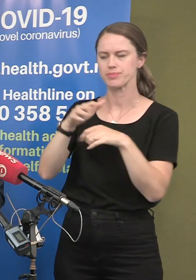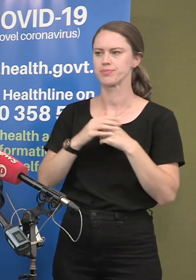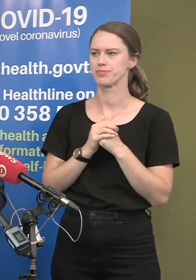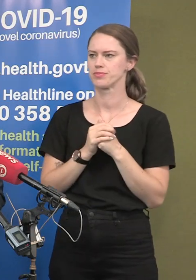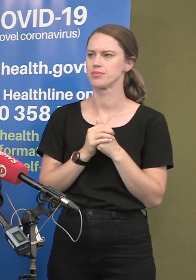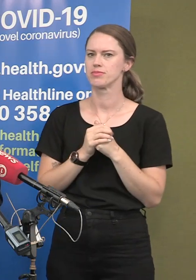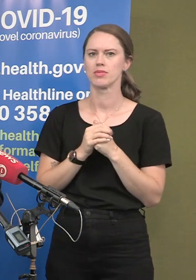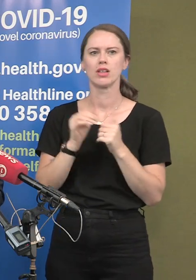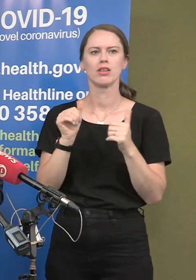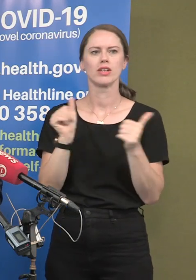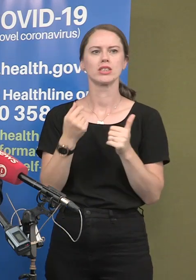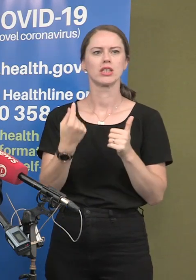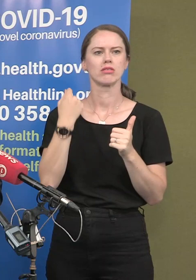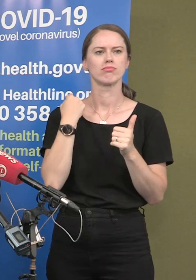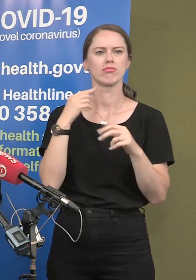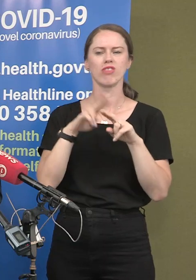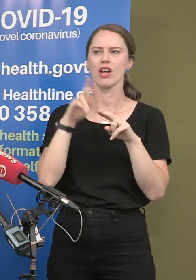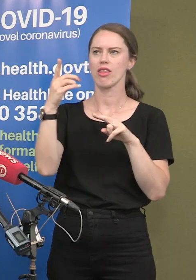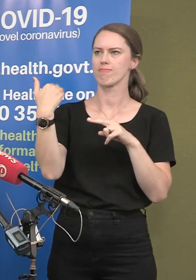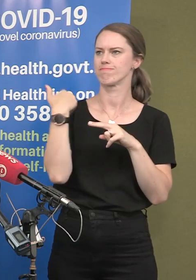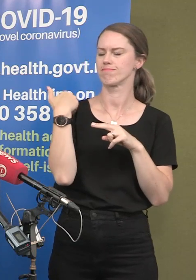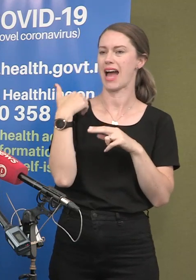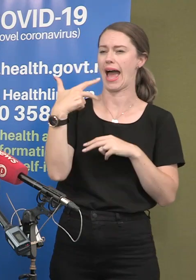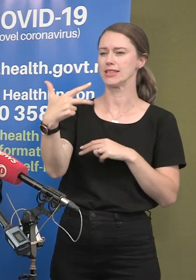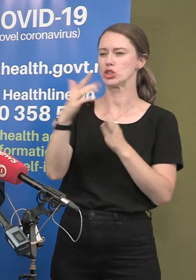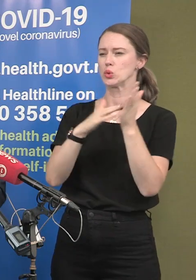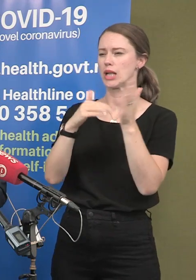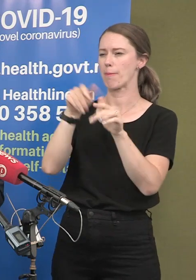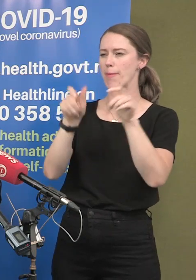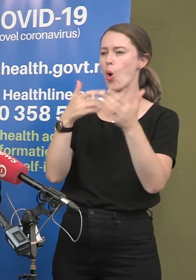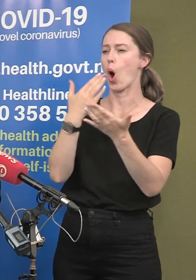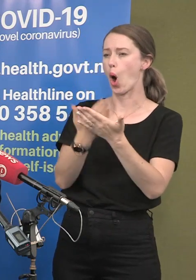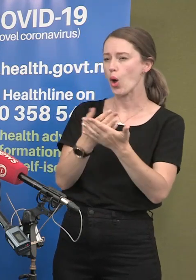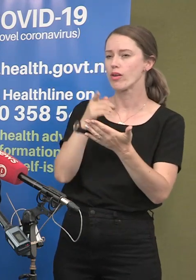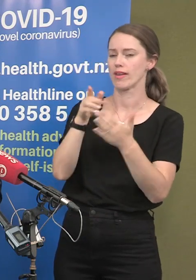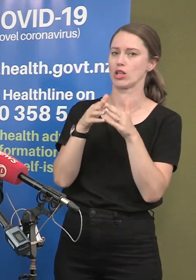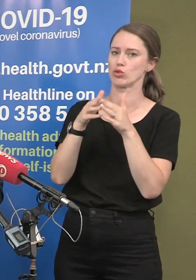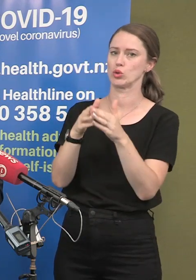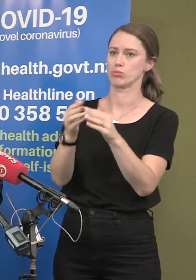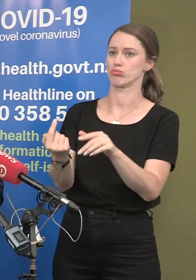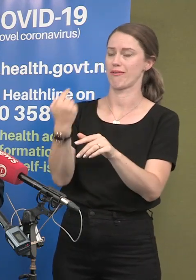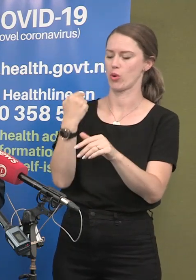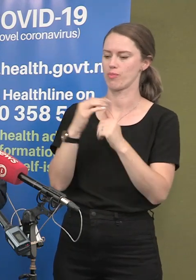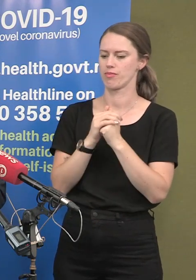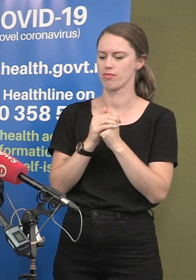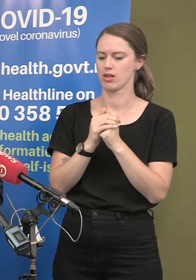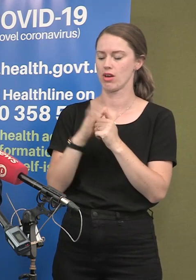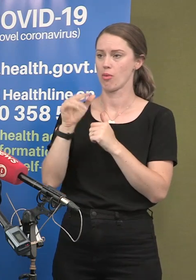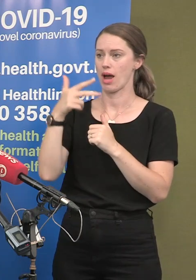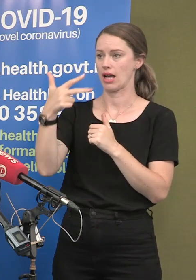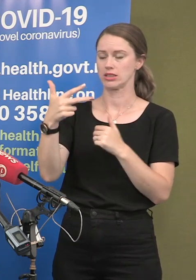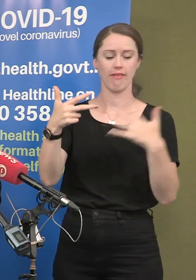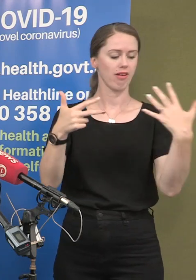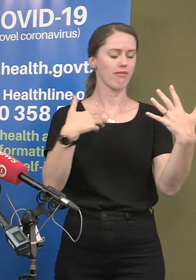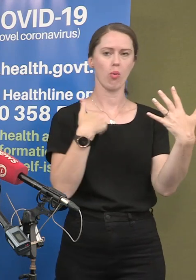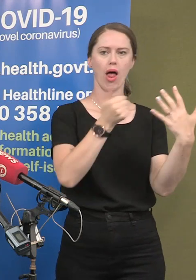So, as you know, on Friday we were notified about 8 New Zealanders who had been on that previous cruise. Of the 8, 5 are